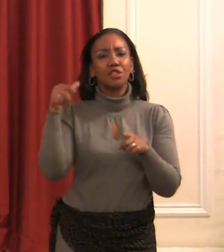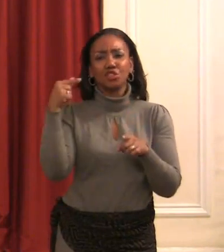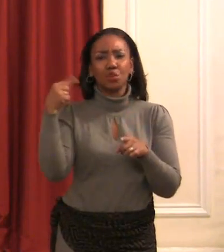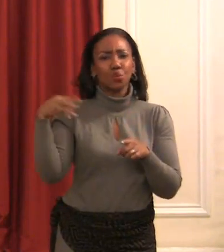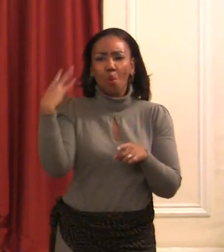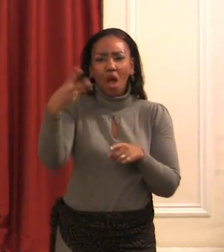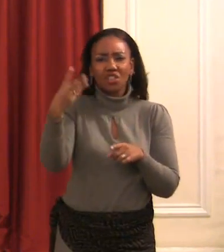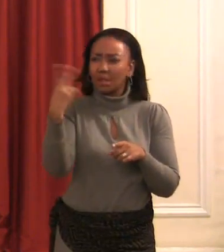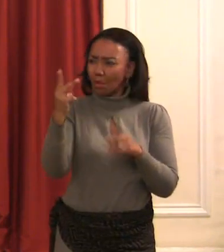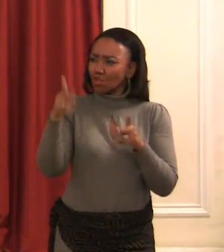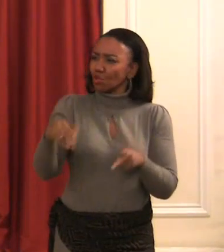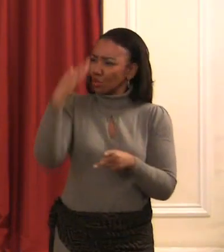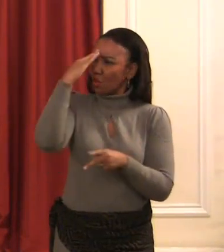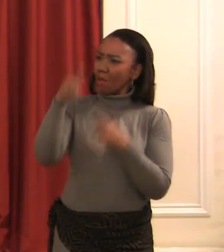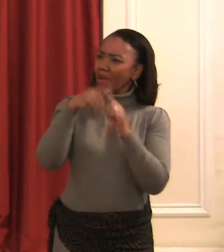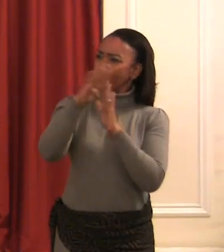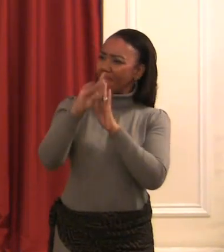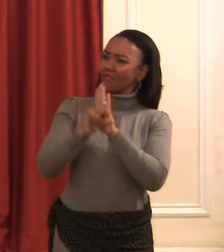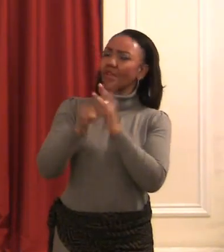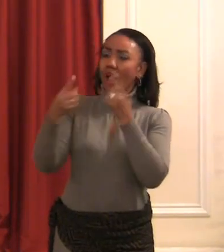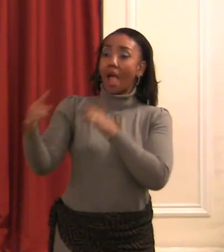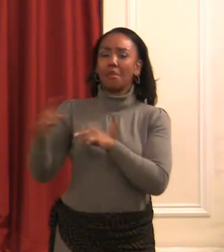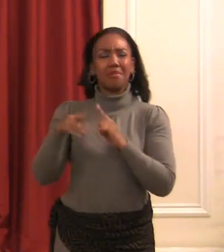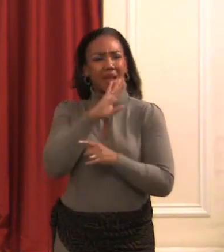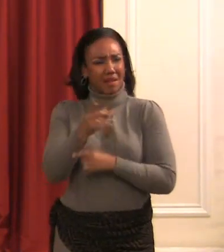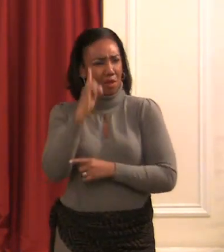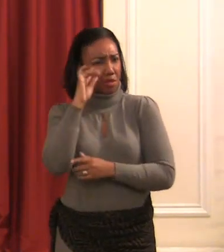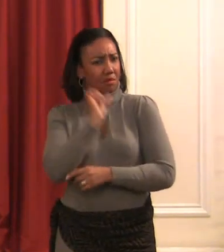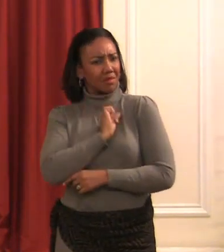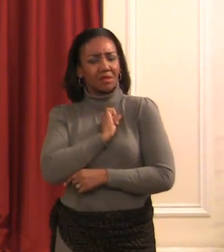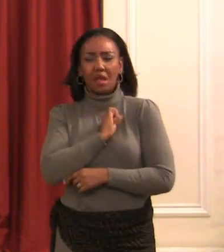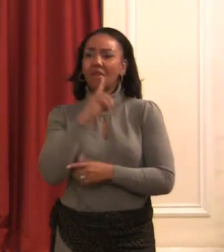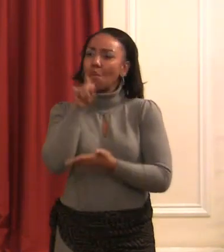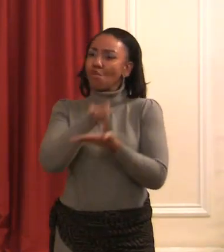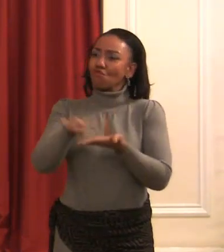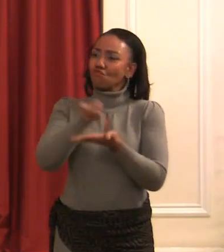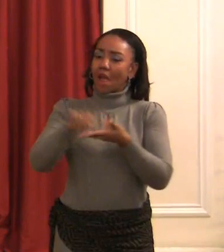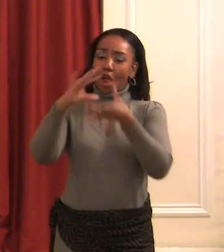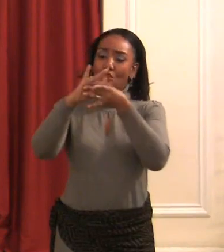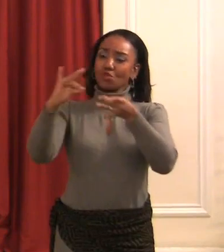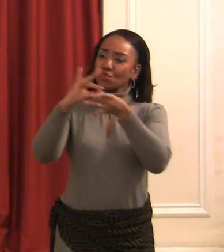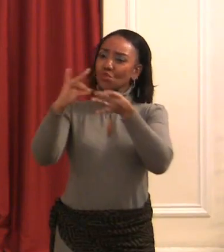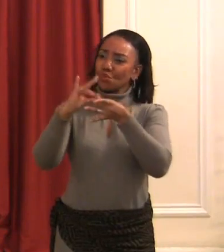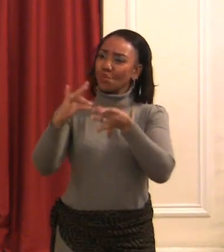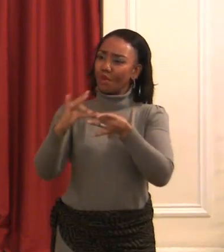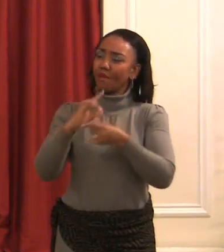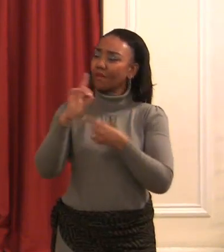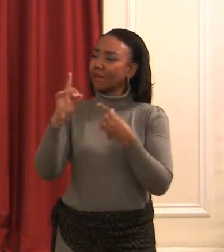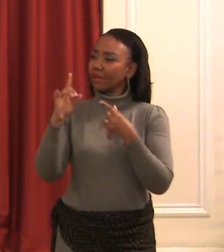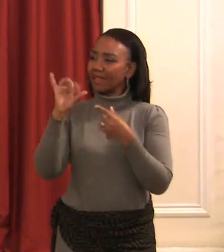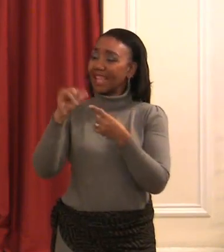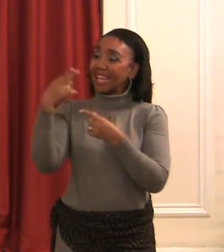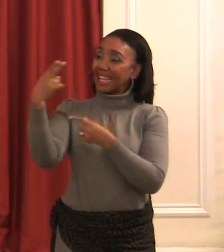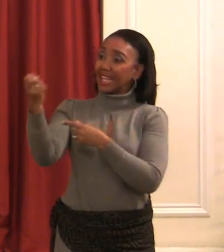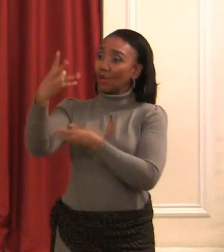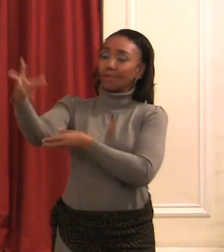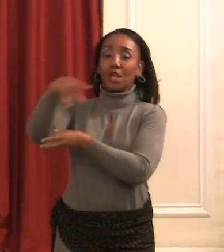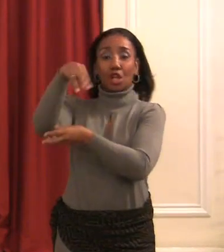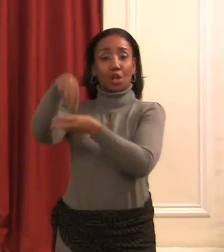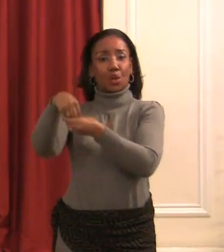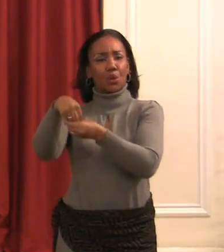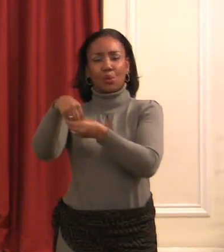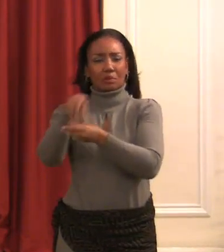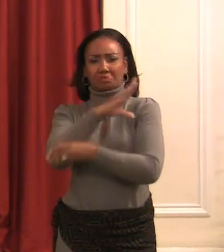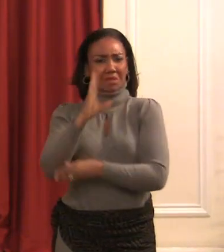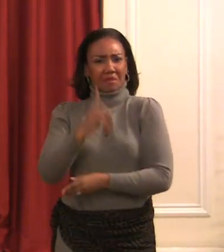just somebody you should know about. I never thought that I would write a story that he would be included